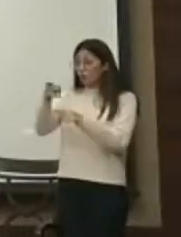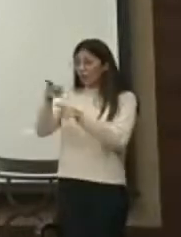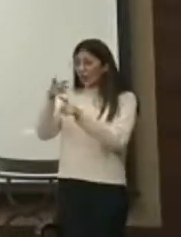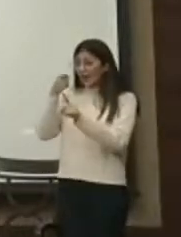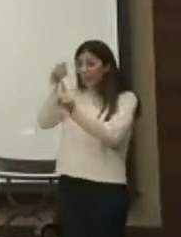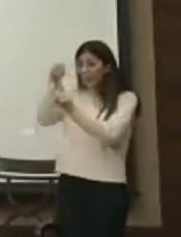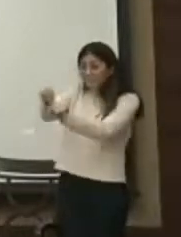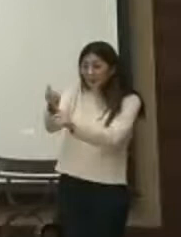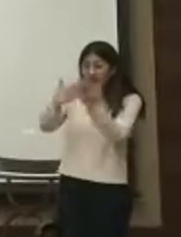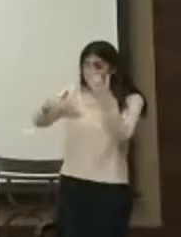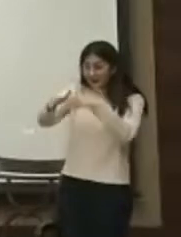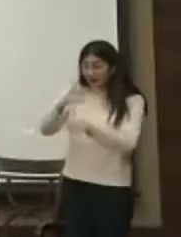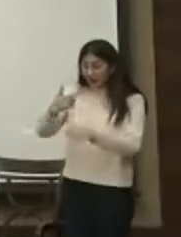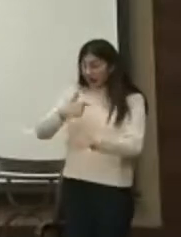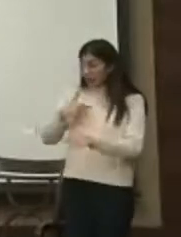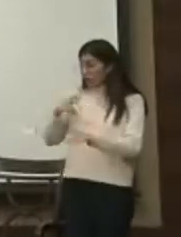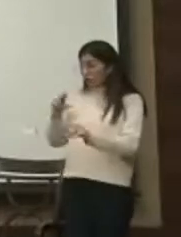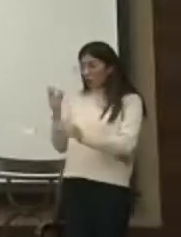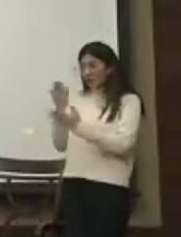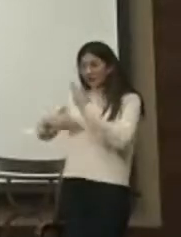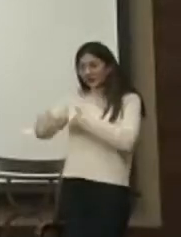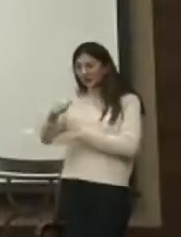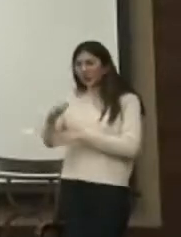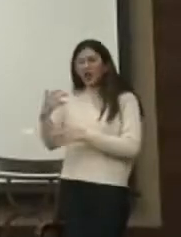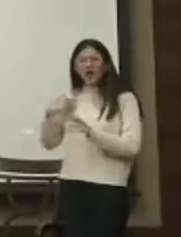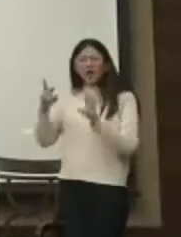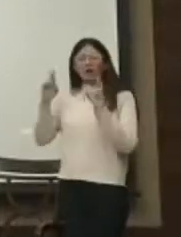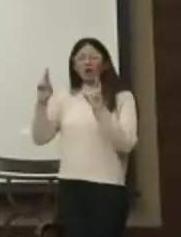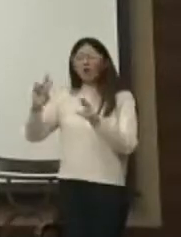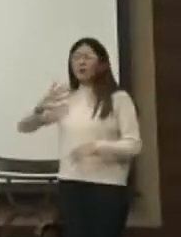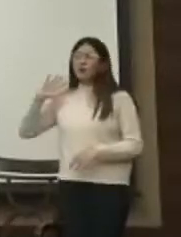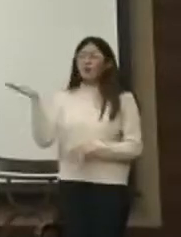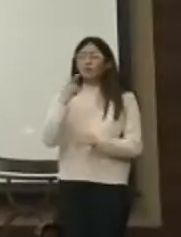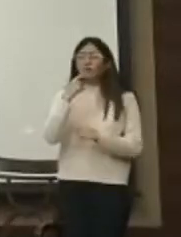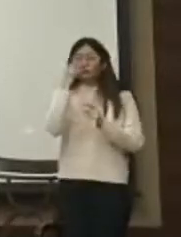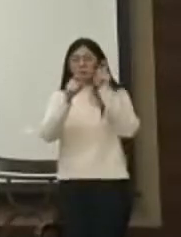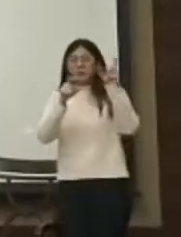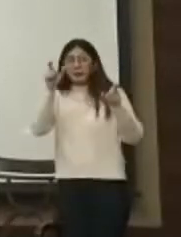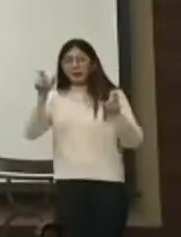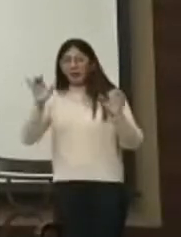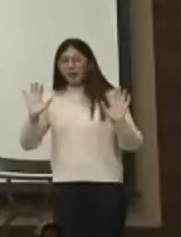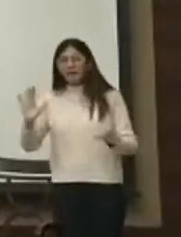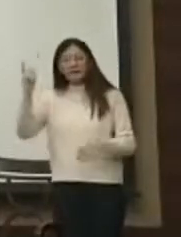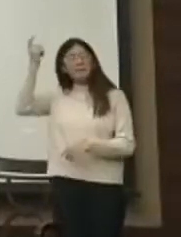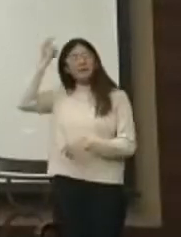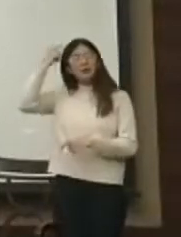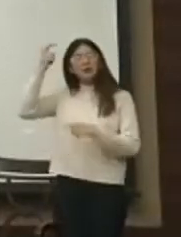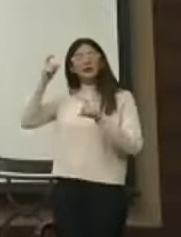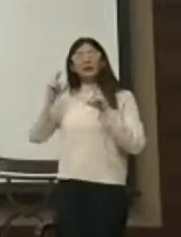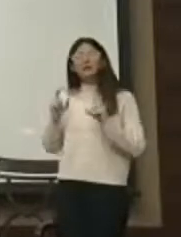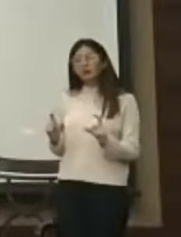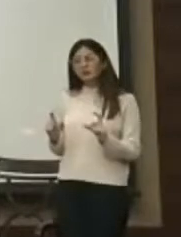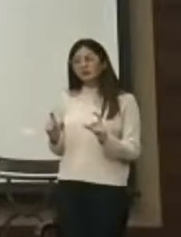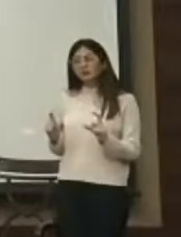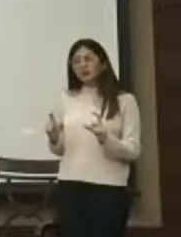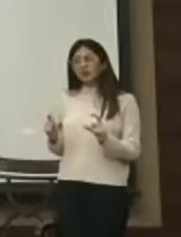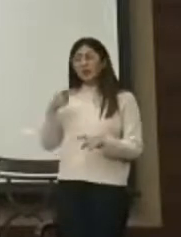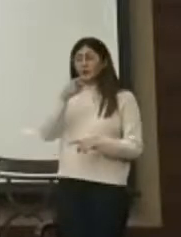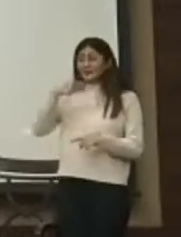them. I hope that the stakeholders and other members present today will keep this approach in mind and ensure to pass